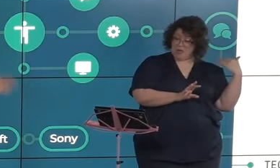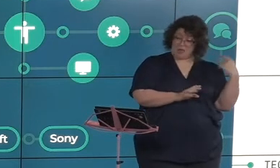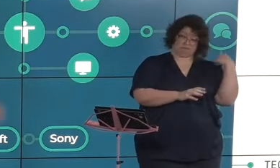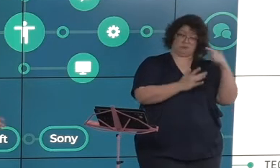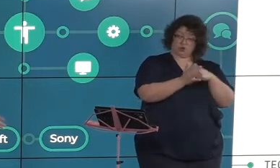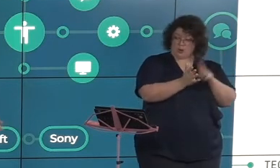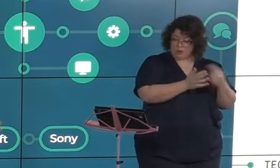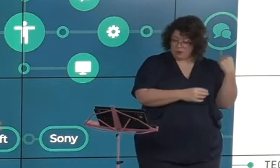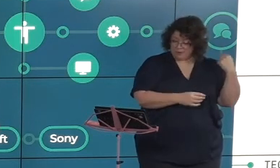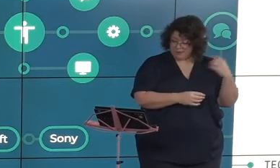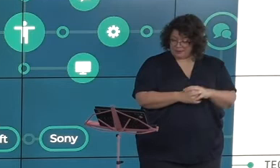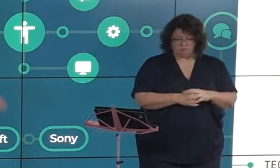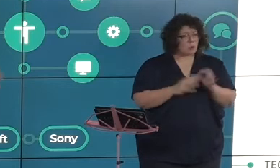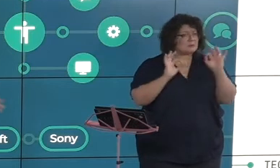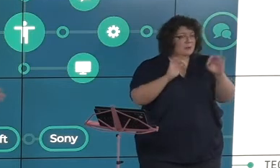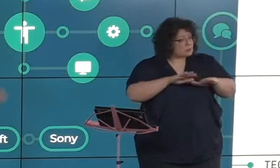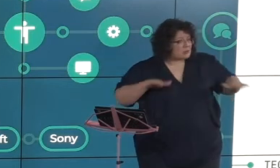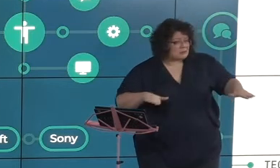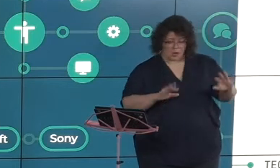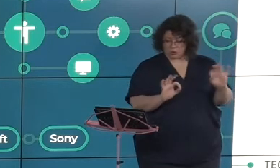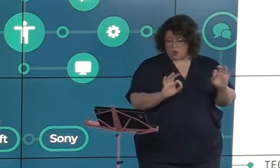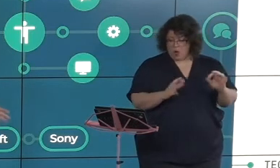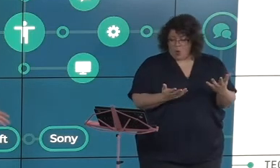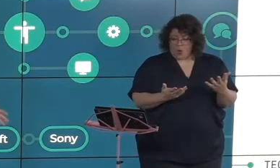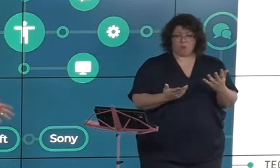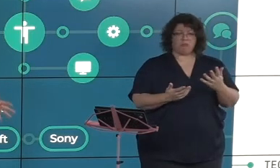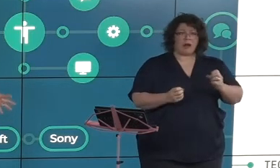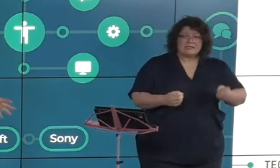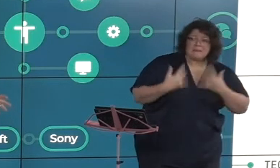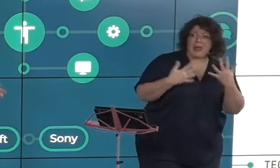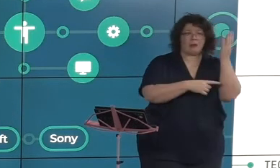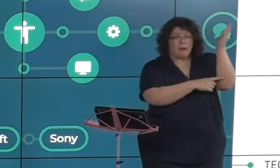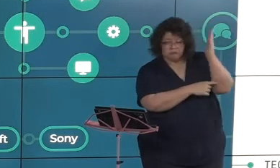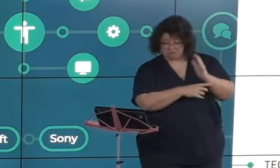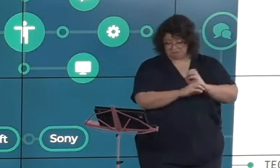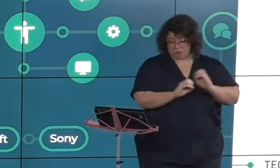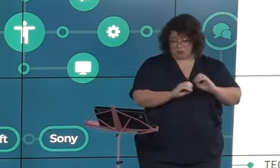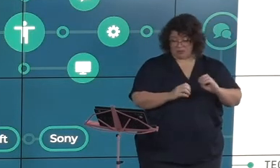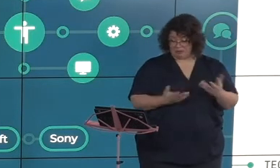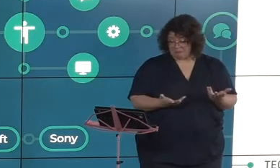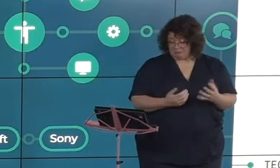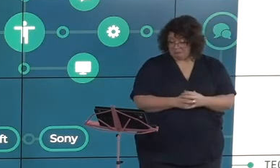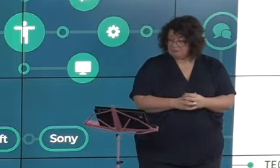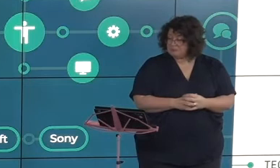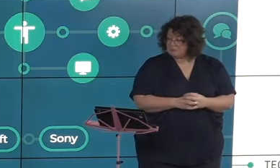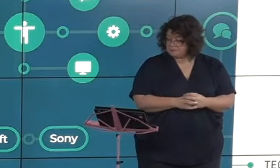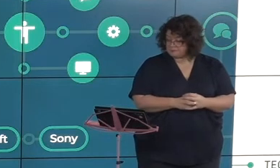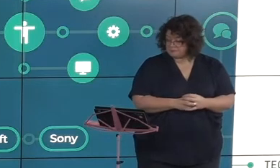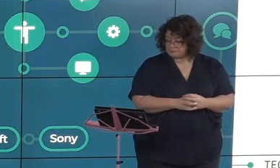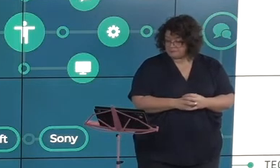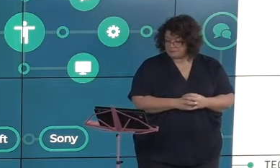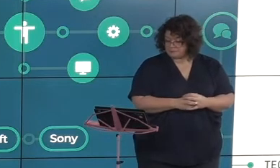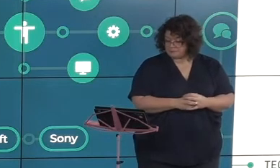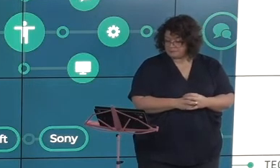main stage. And at a press conference when 5 of the world's most influential CEOs stood there and